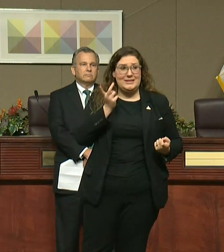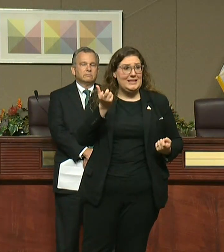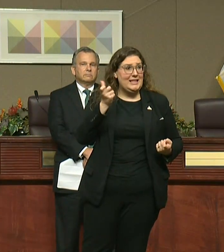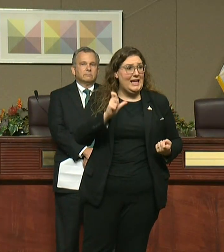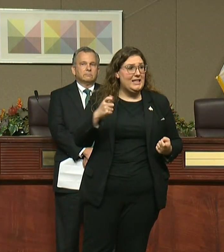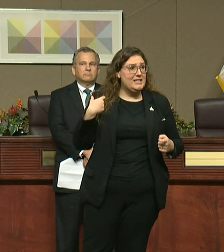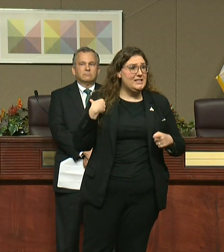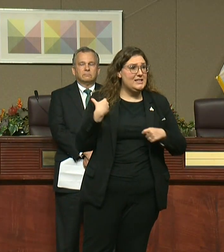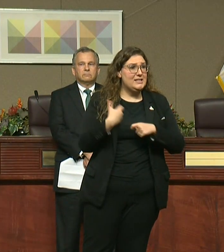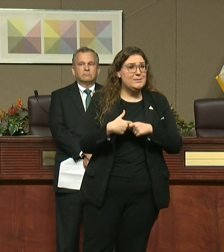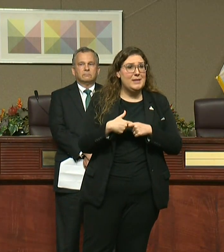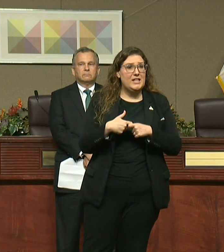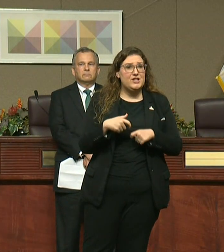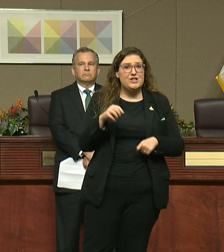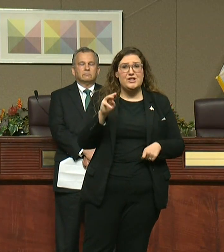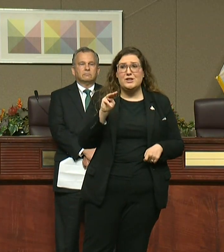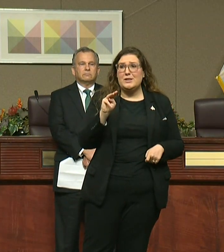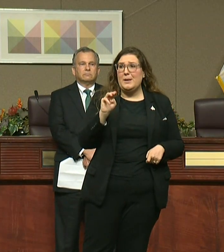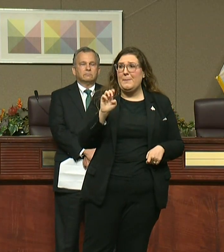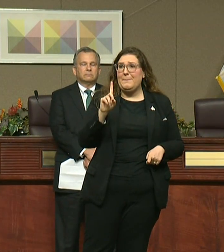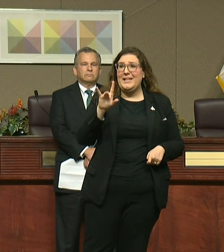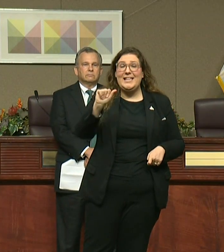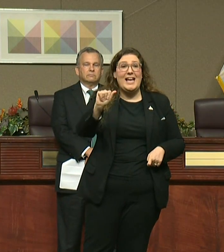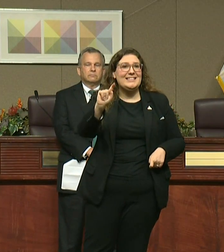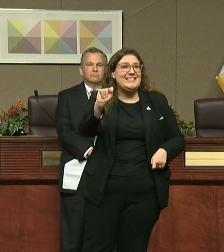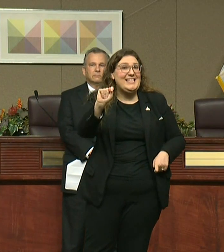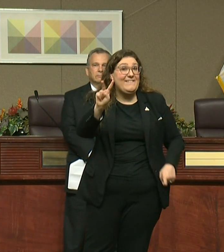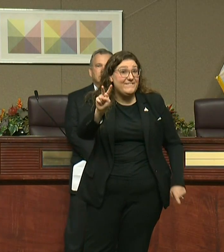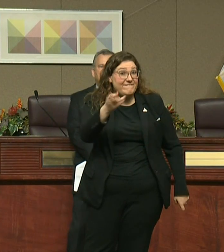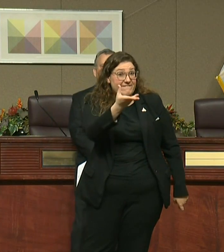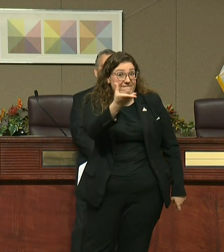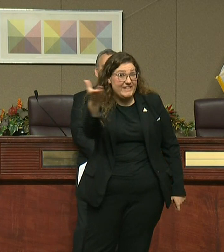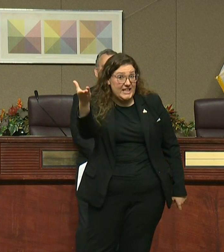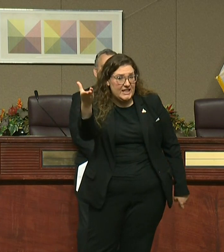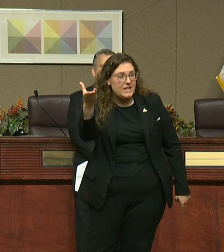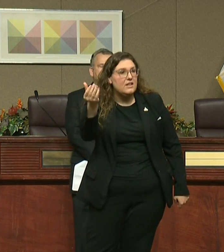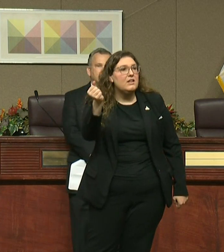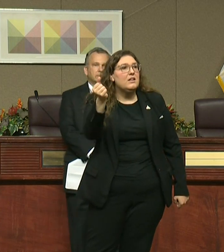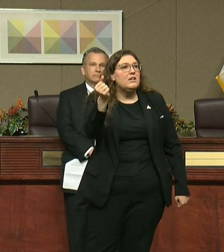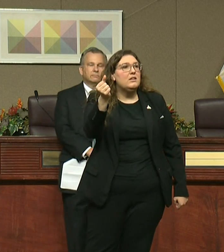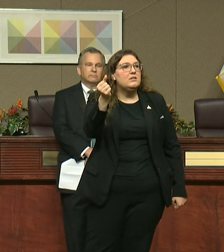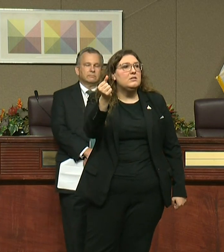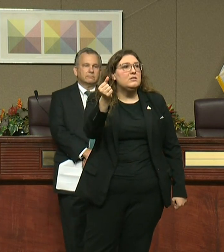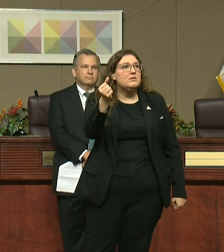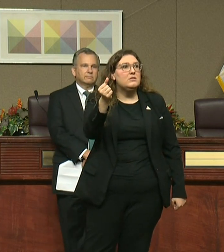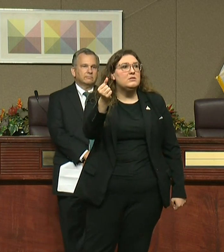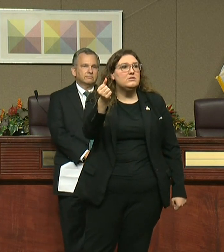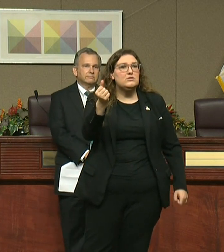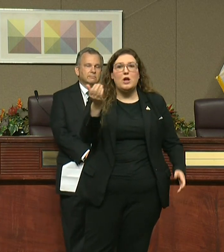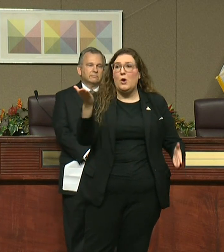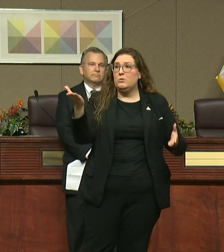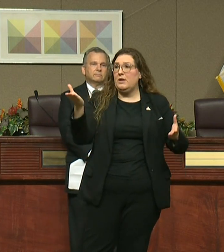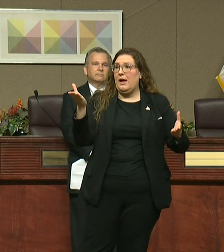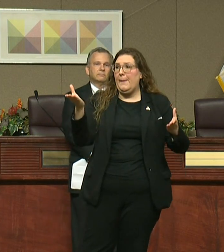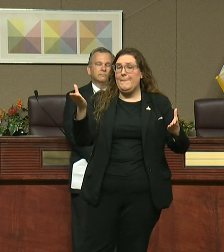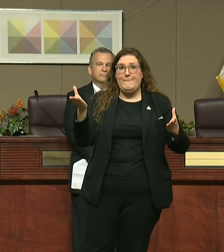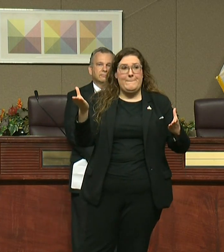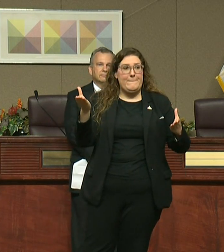media television representatives here. So what I would say to the other, if you